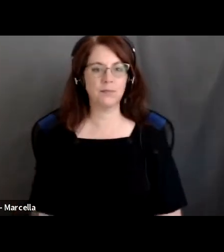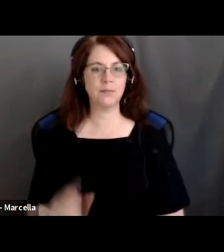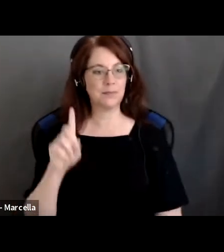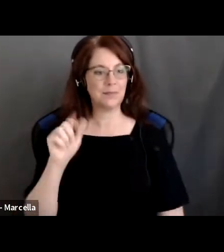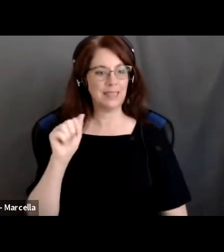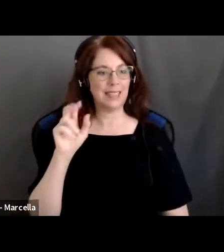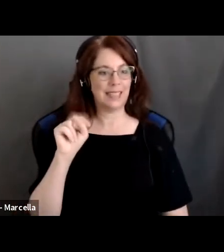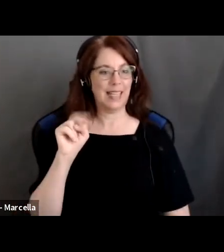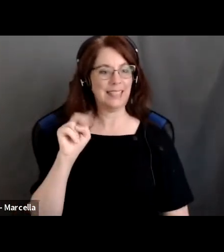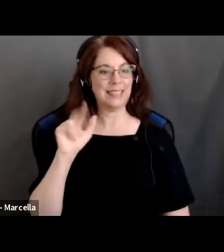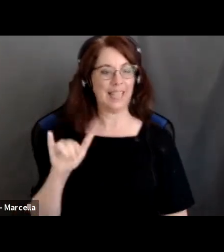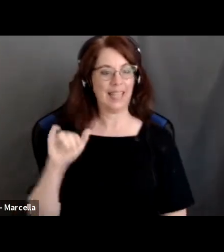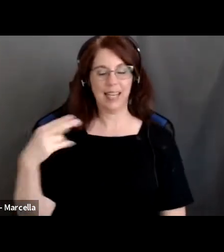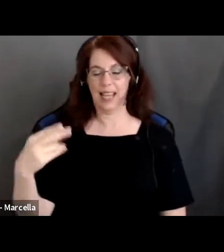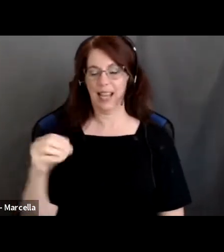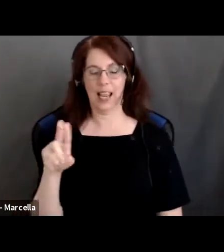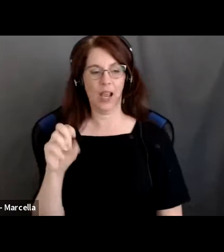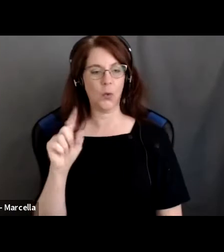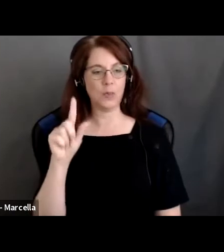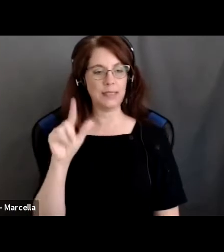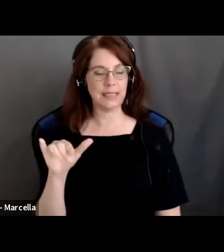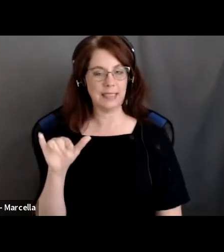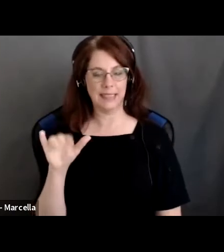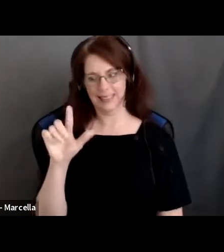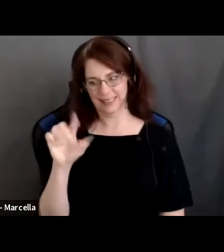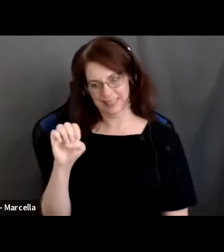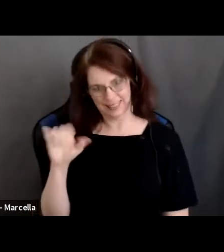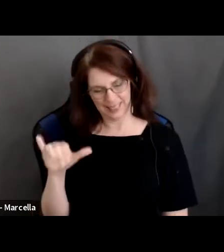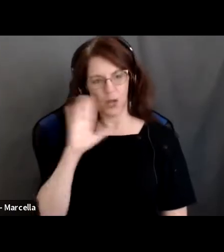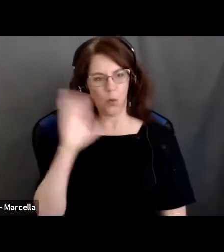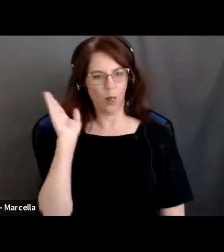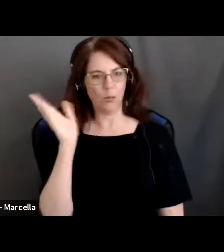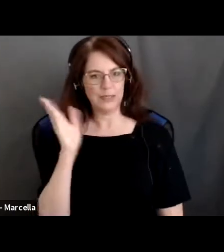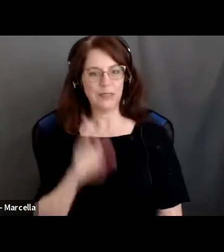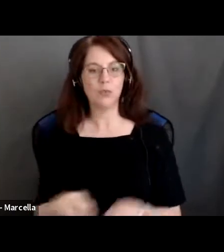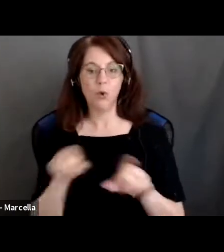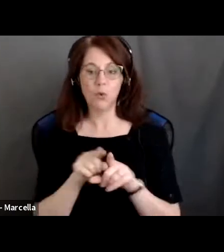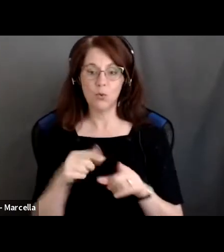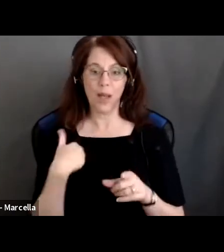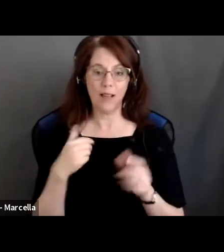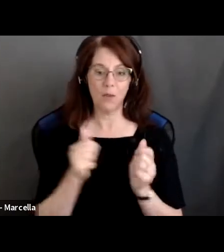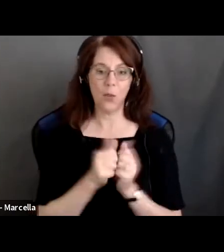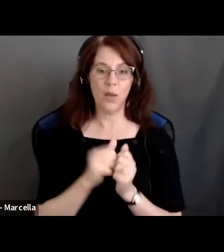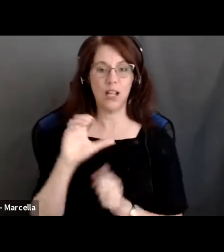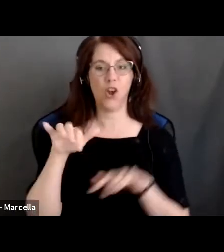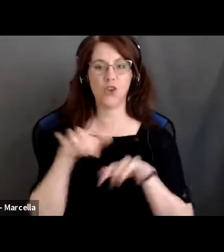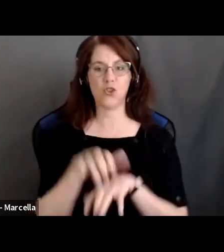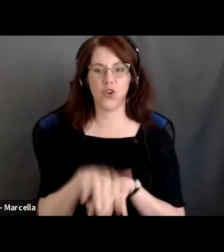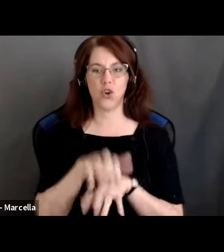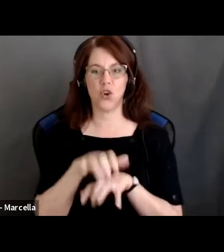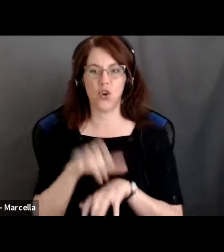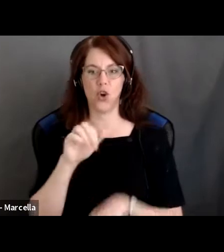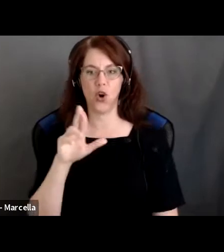Danny Housley will be the presenter. We also have with us our CART, who